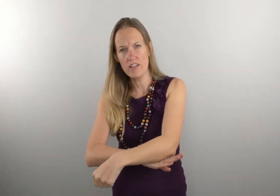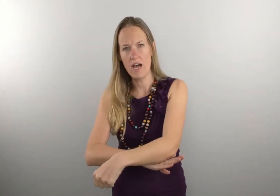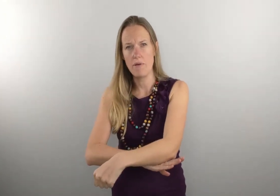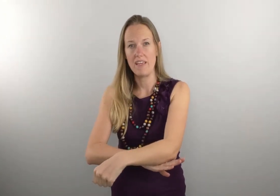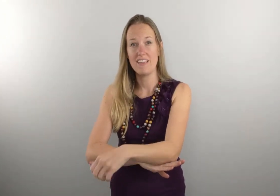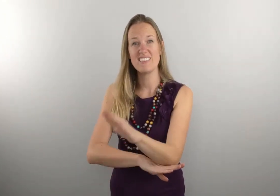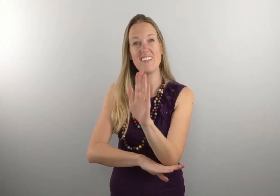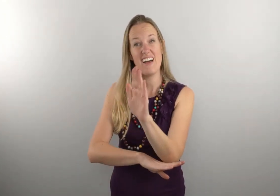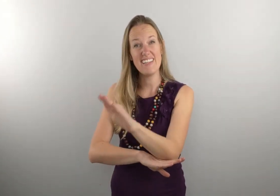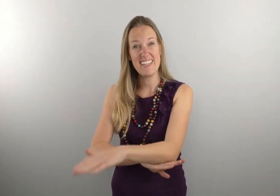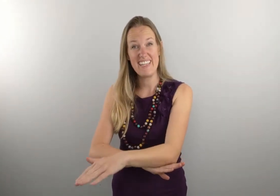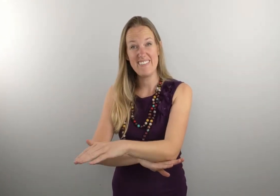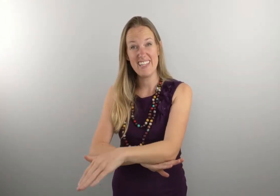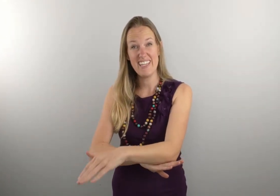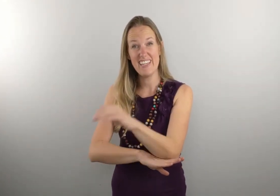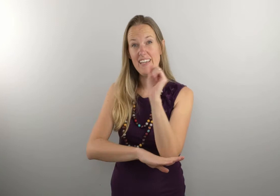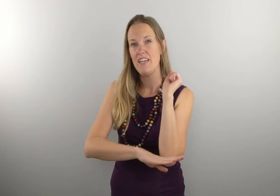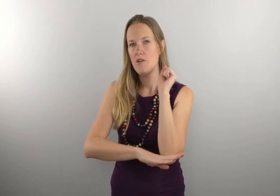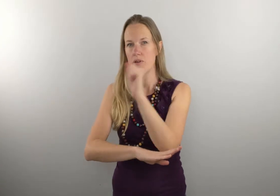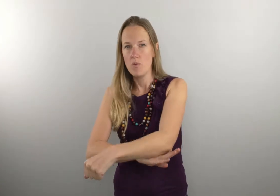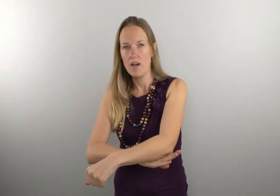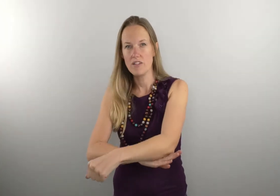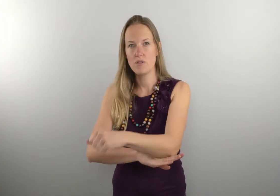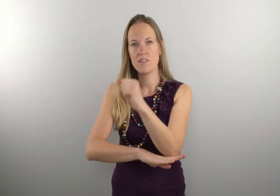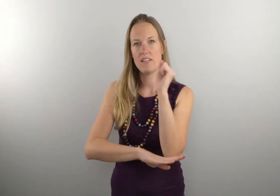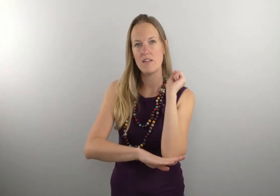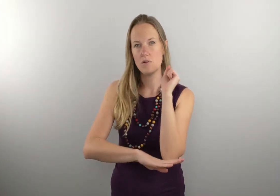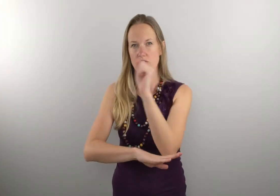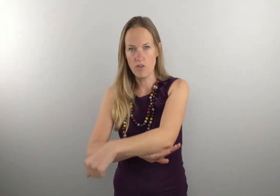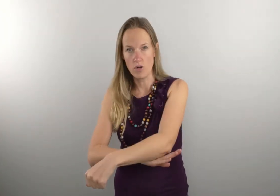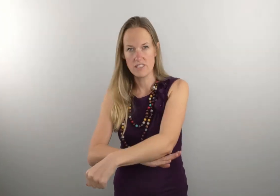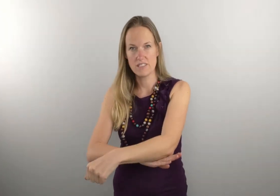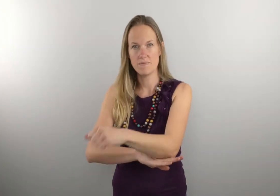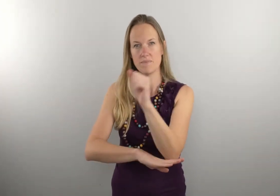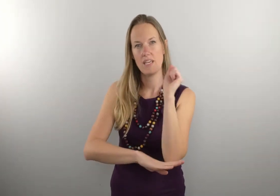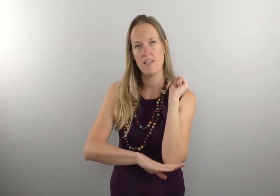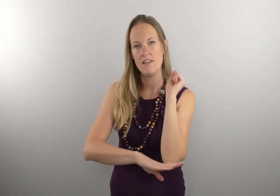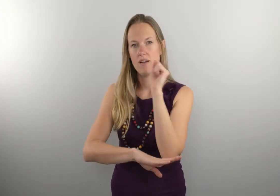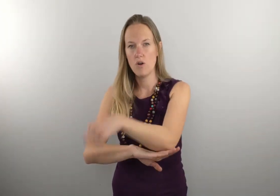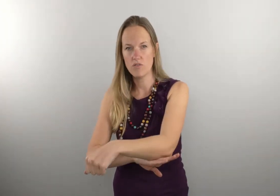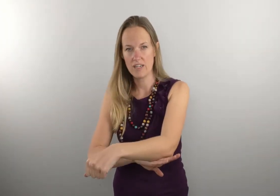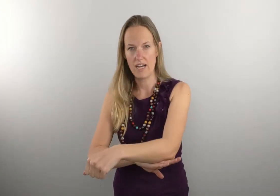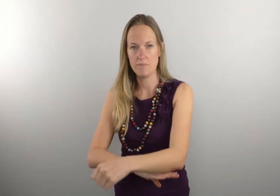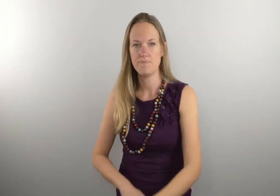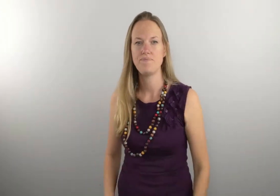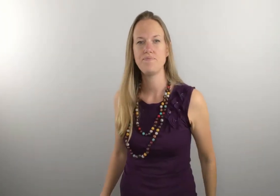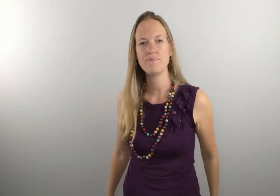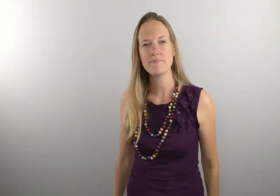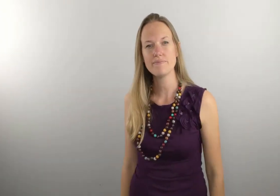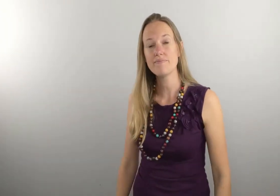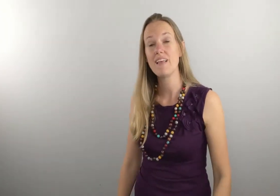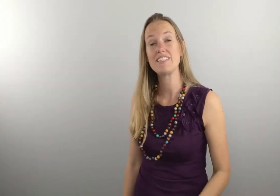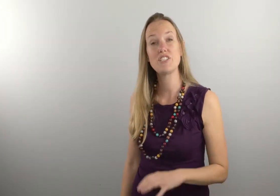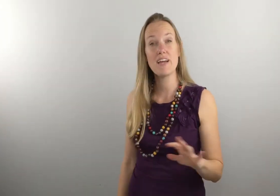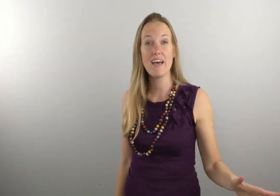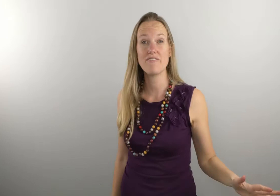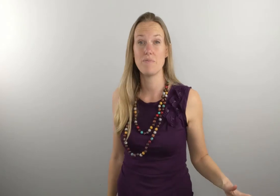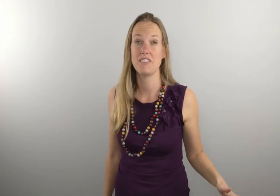overcome it. It's a lot like evening, but you wanna do it with a little more force, okay? Overcome. Let's try that from the